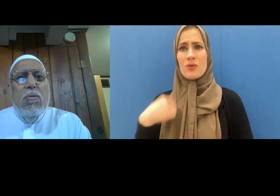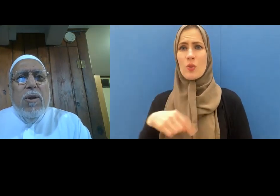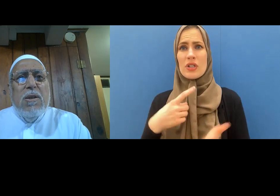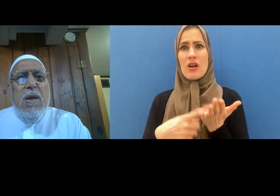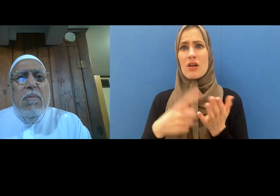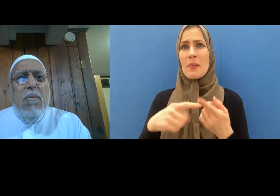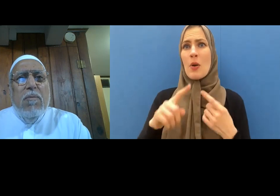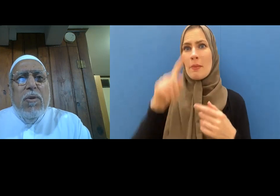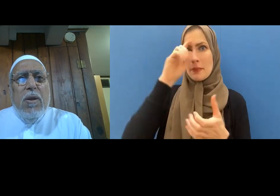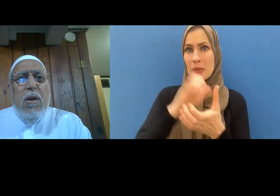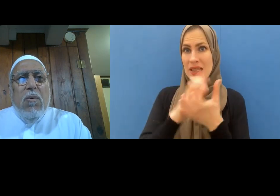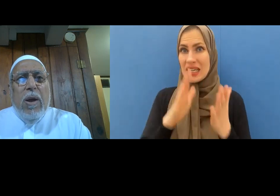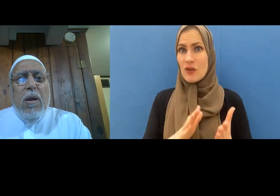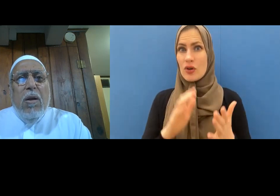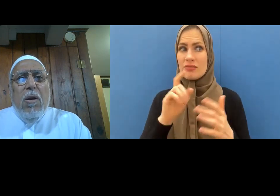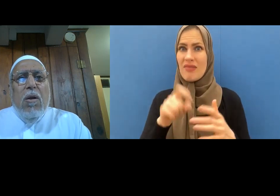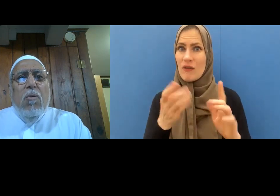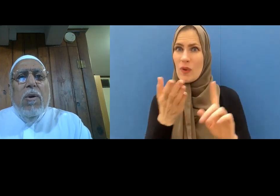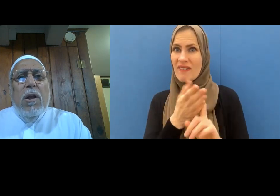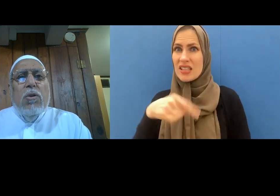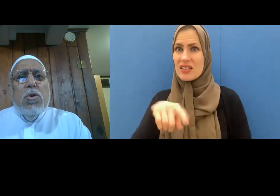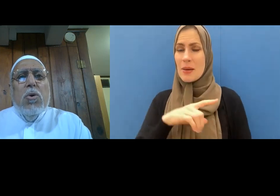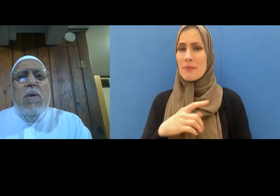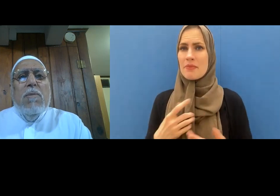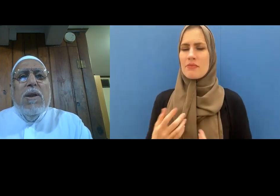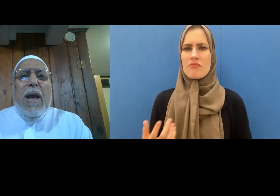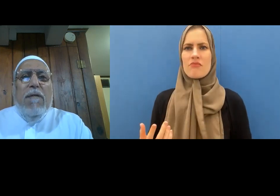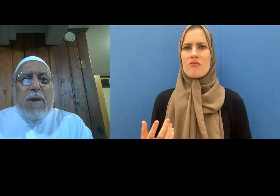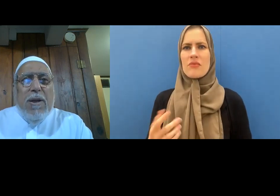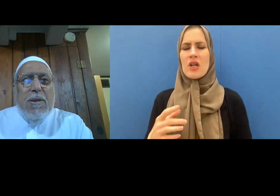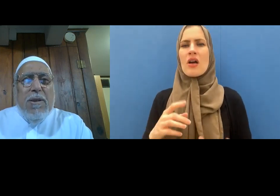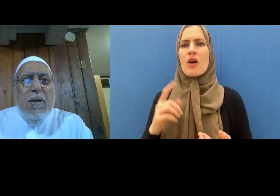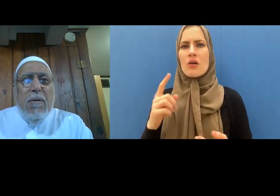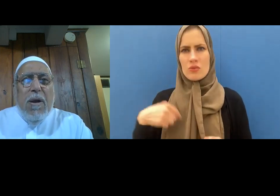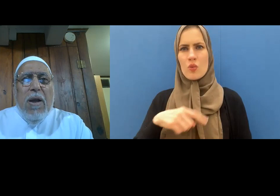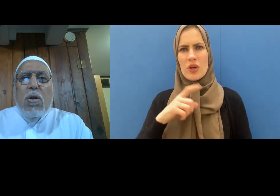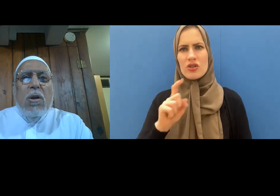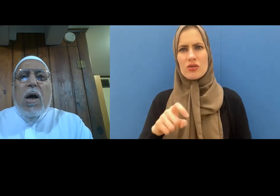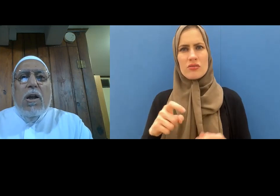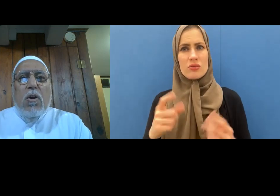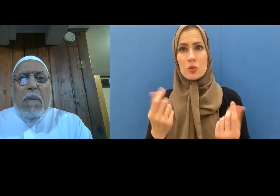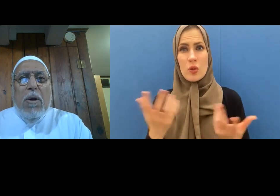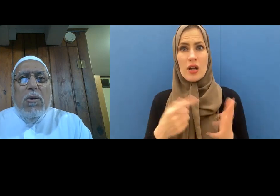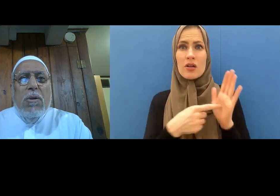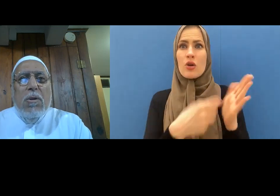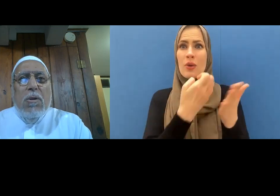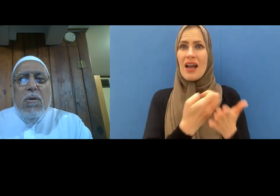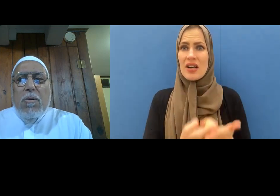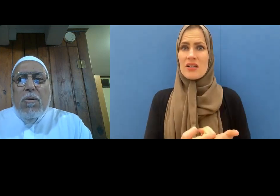to convince them, well, we need to show them the evidence and not argue